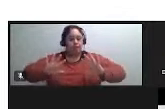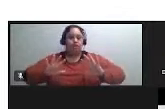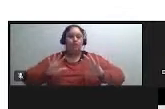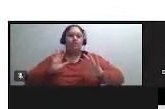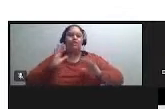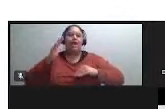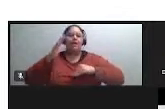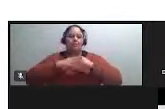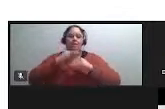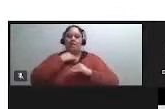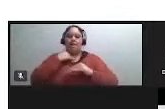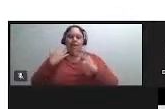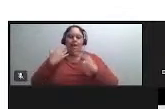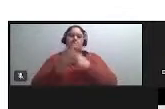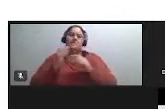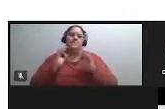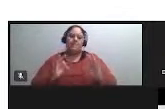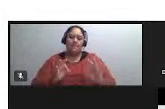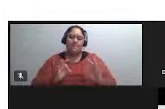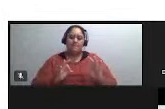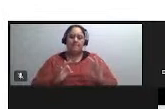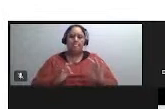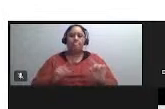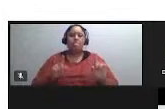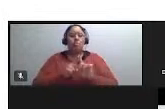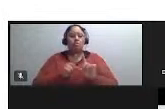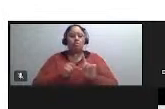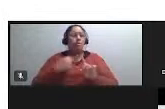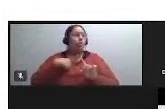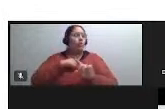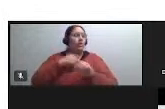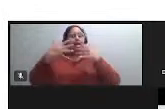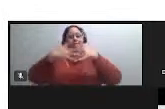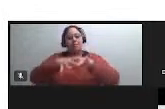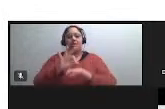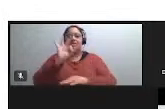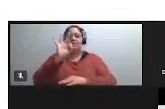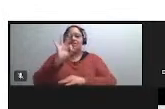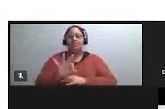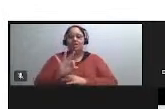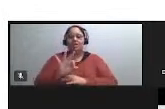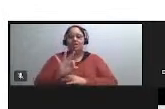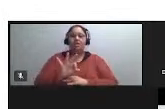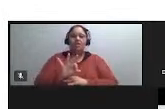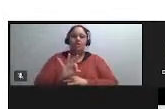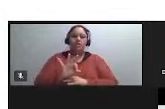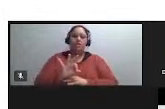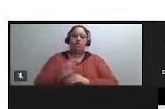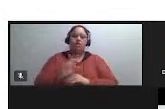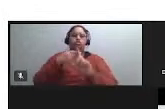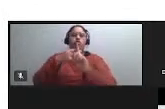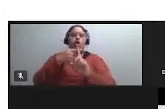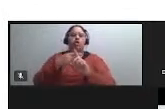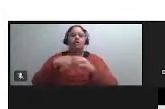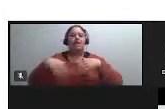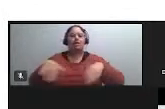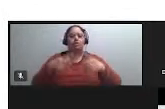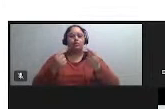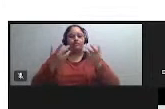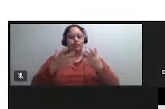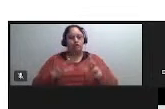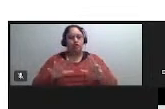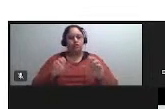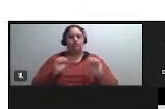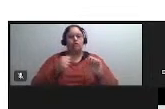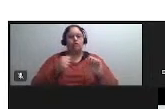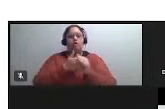by deadline. And we also implemented the three targeted actions as per the